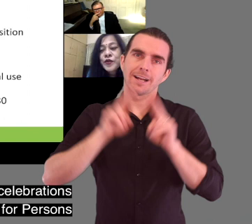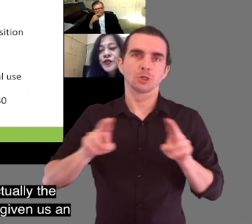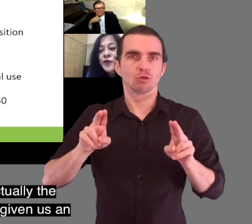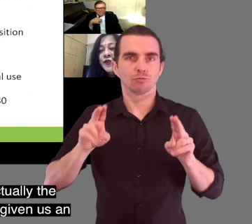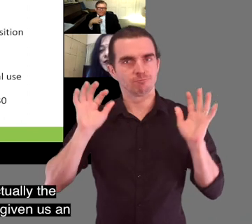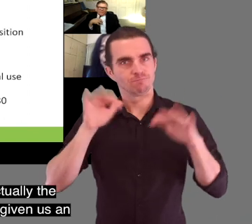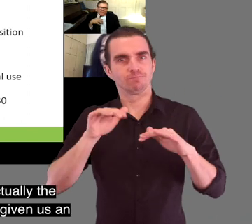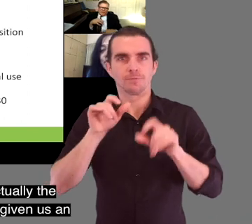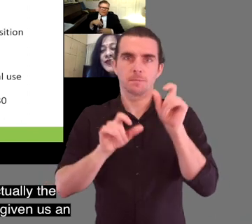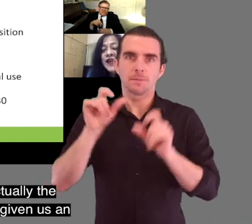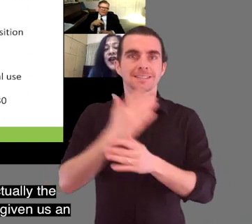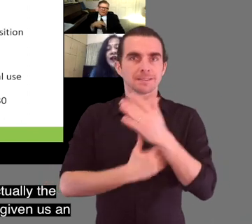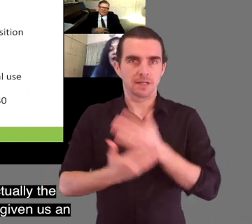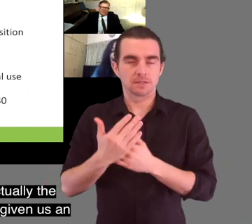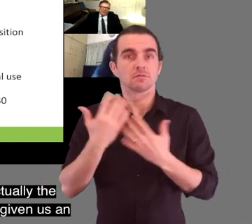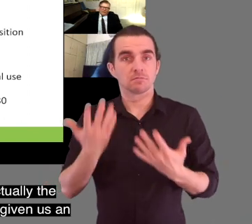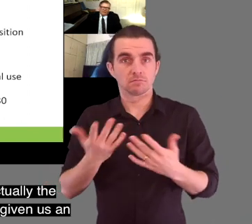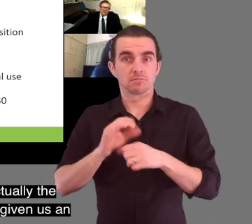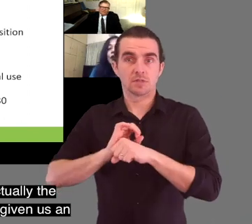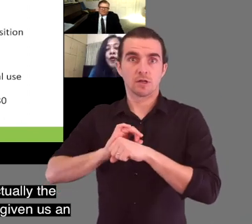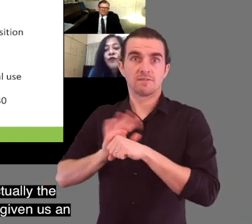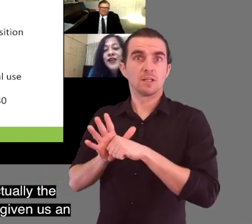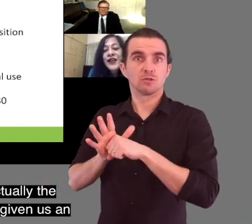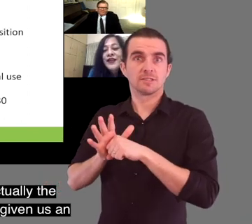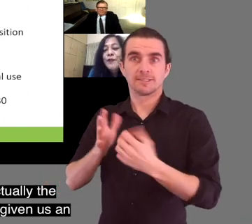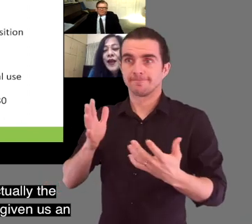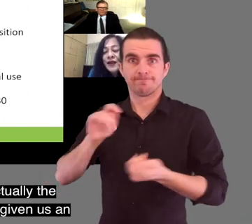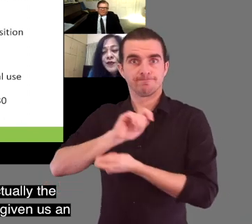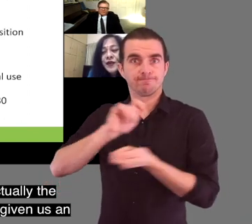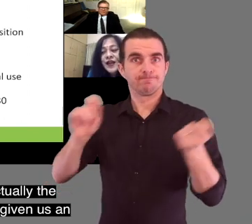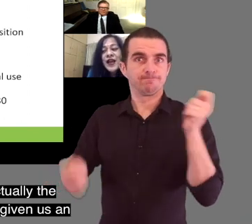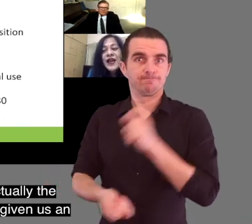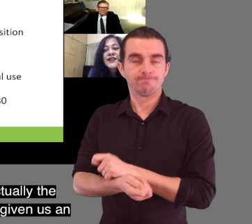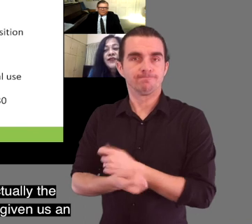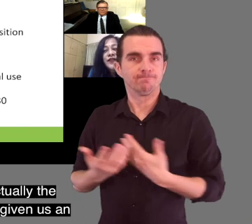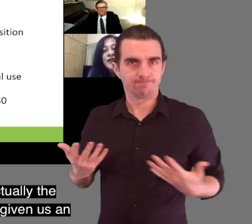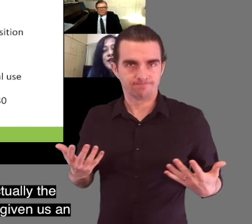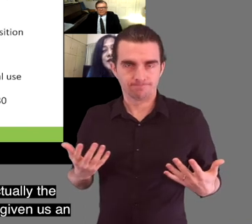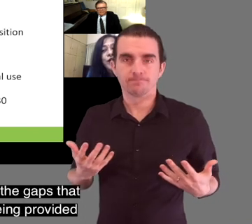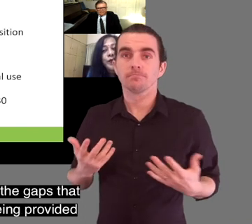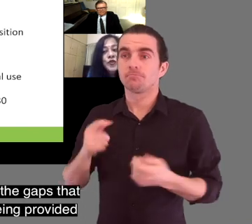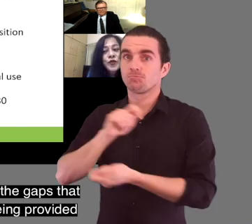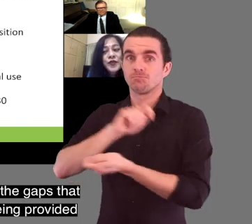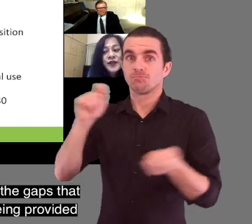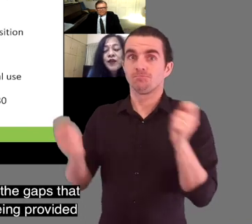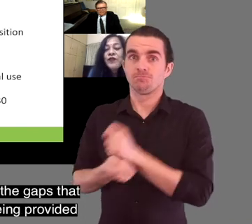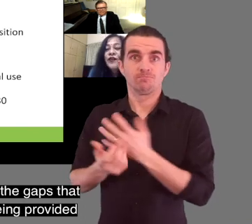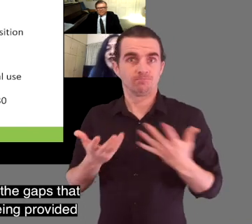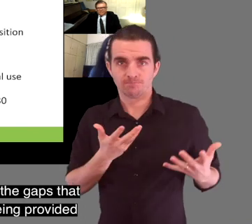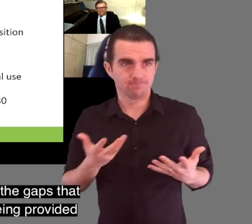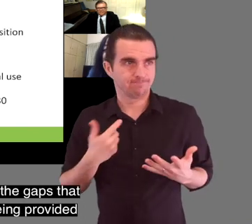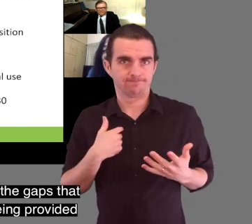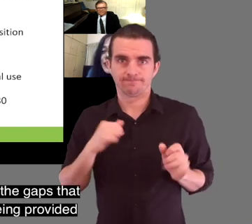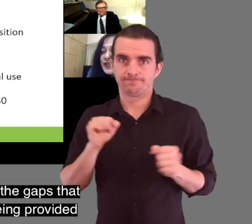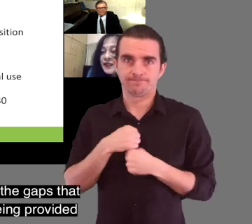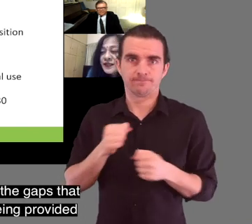for Persons with Disabilities. And actually, the COVID-19 pandemic has given us an opportunity. We have seen